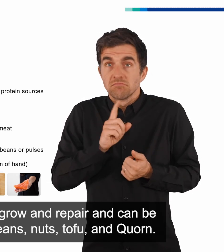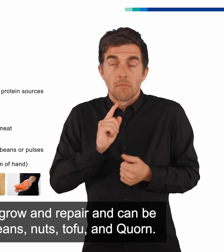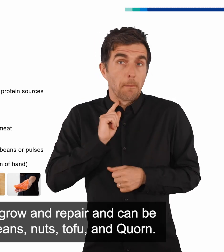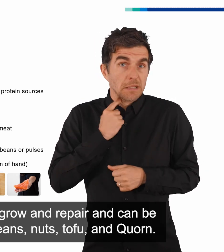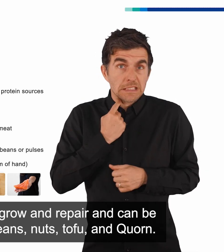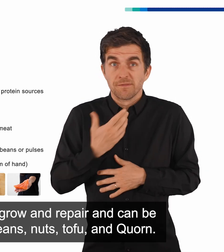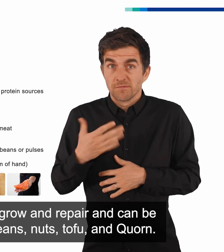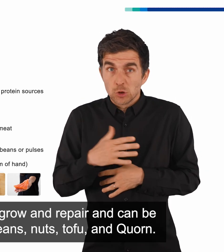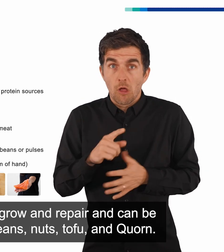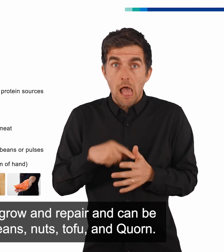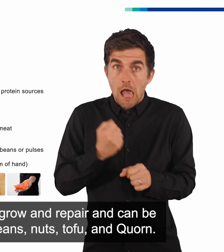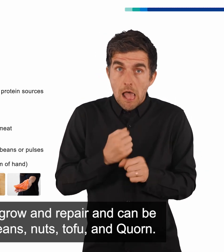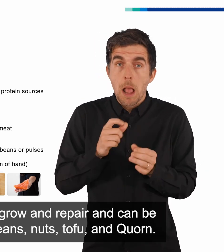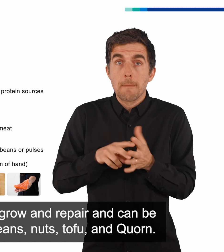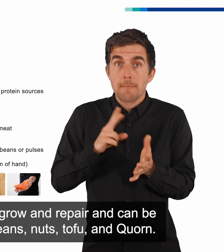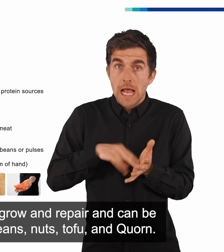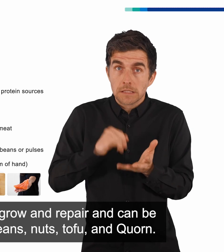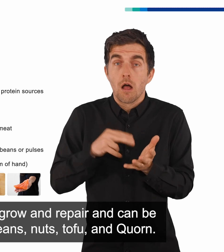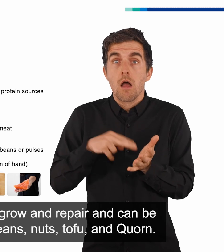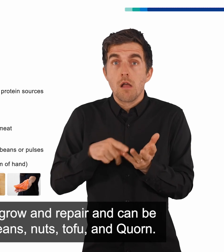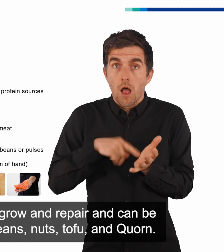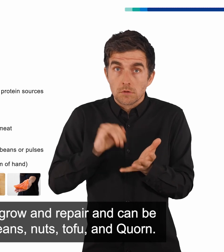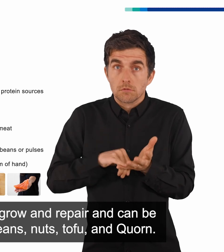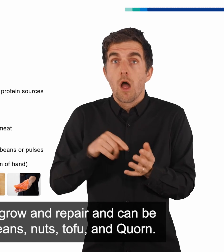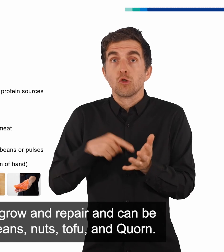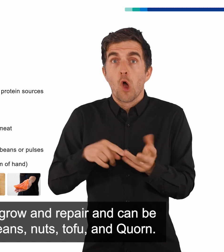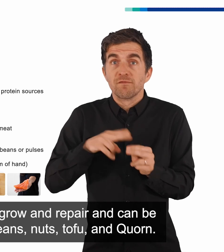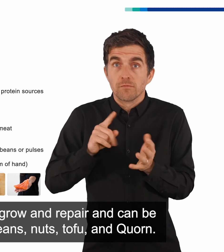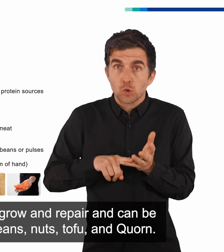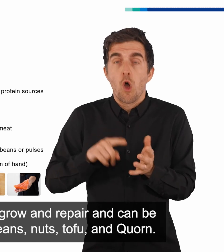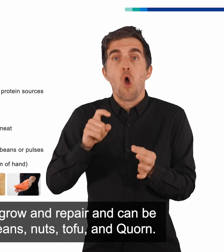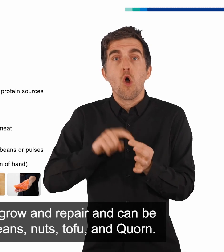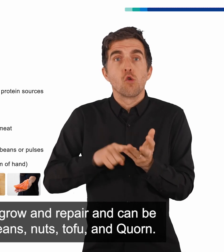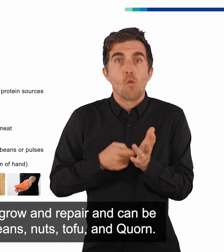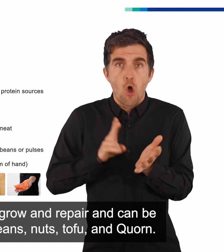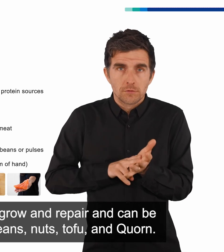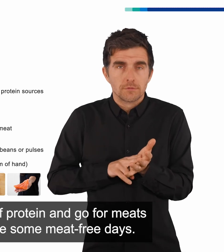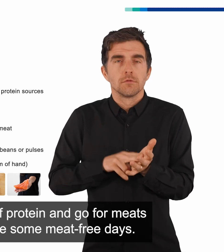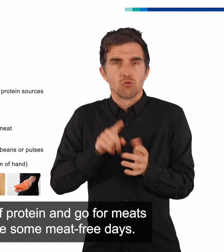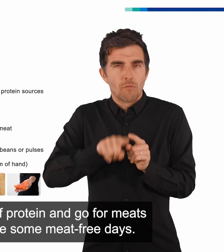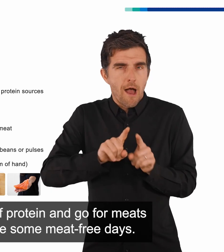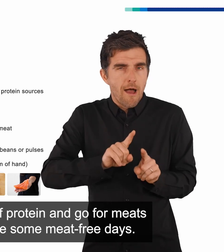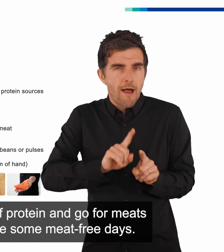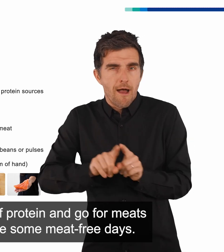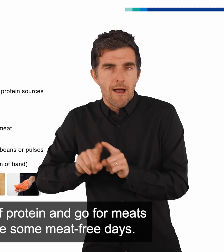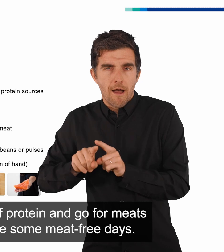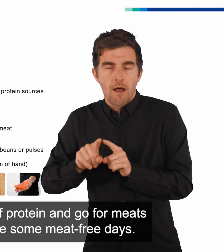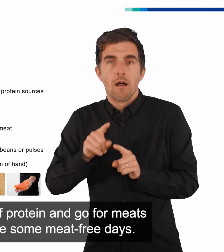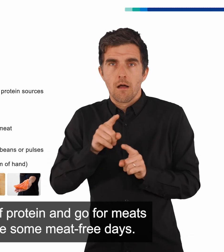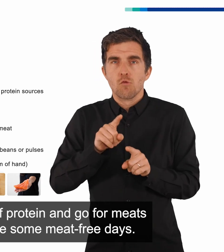nuts, tofu, and corn. Try to eat different types of protein and go for meats with less fat,